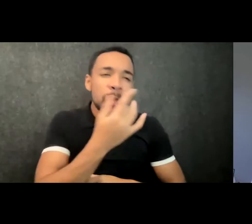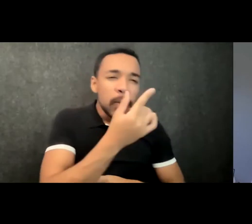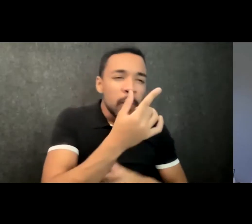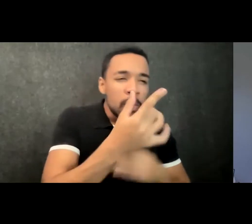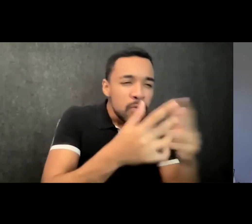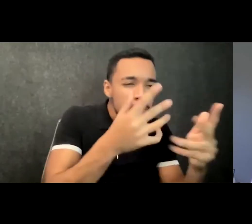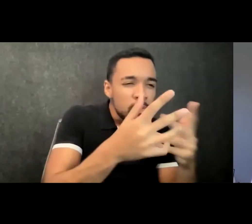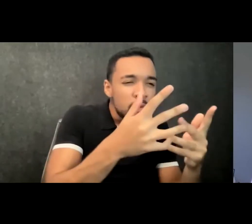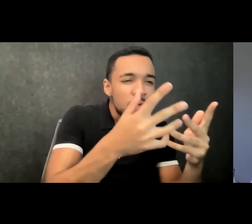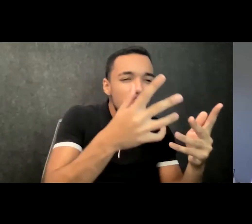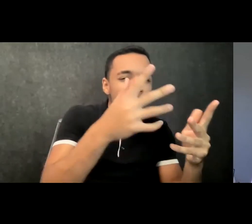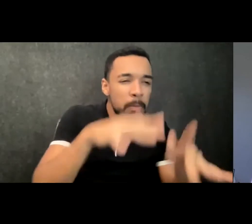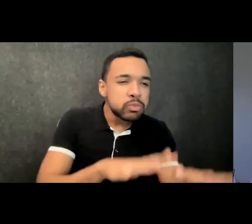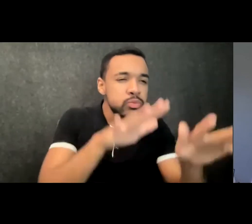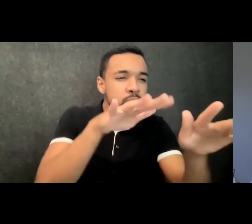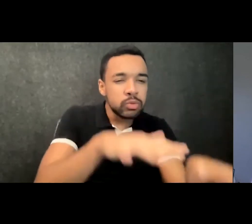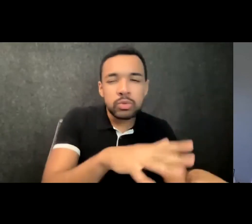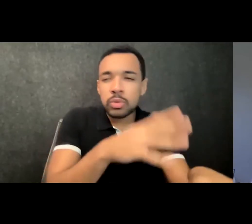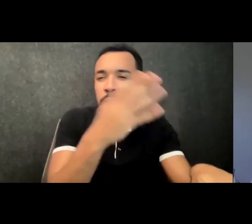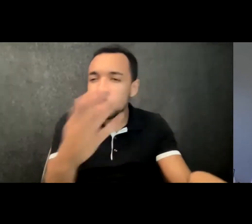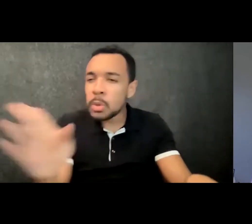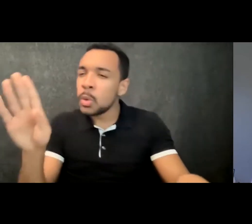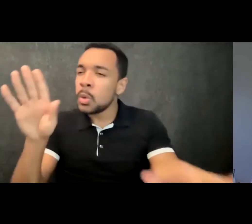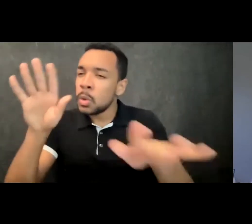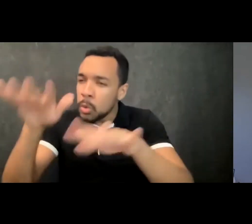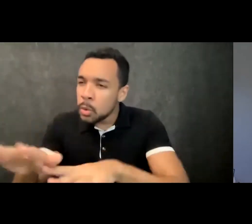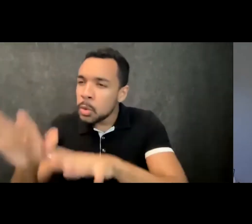foam, laps at our feet.